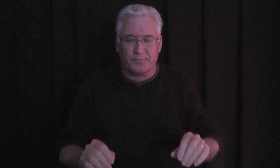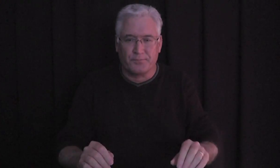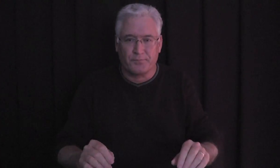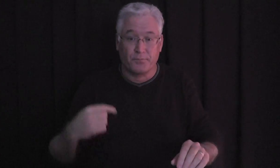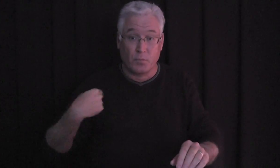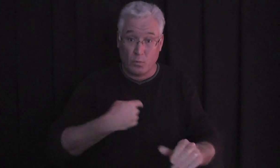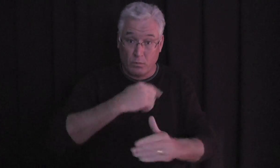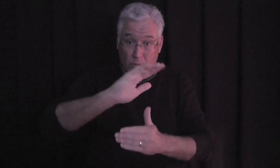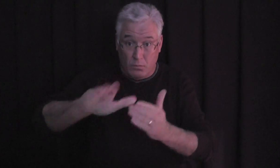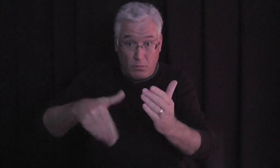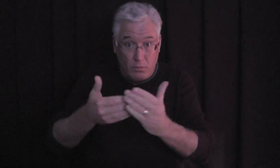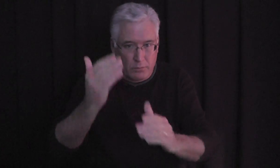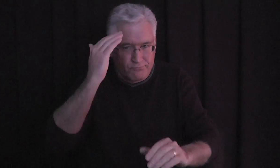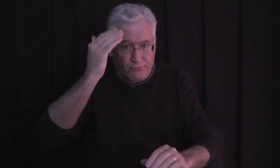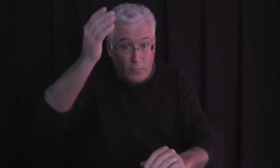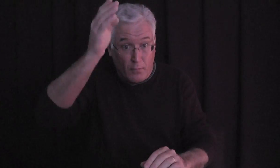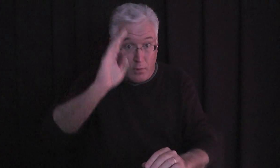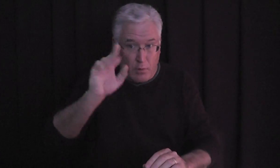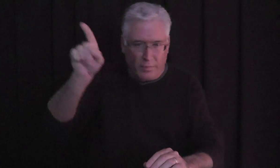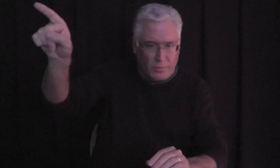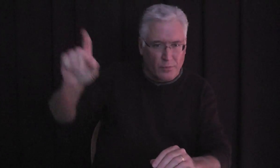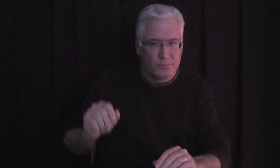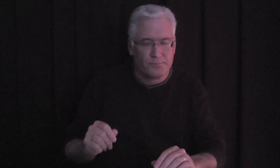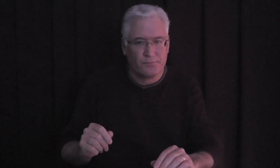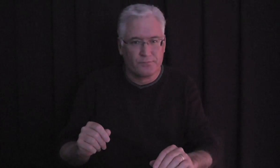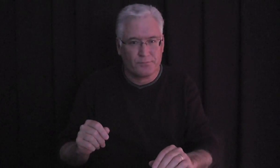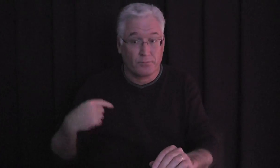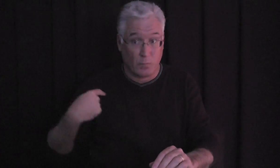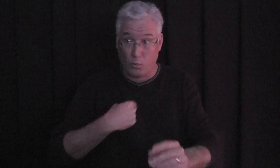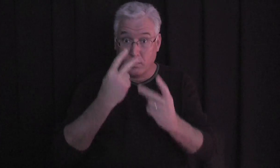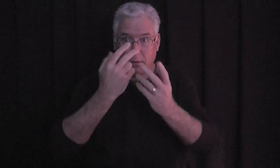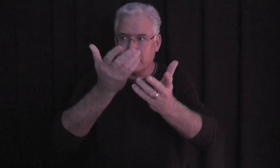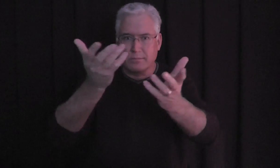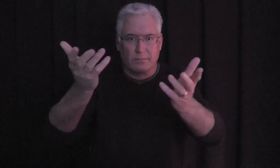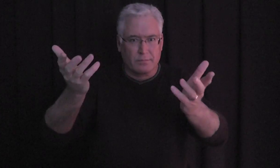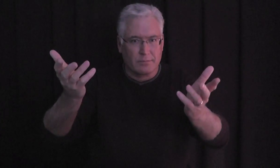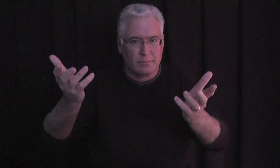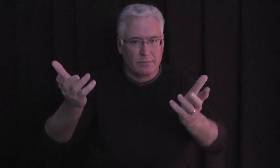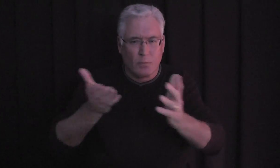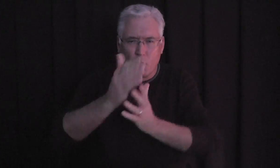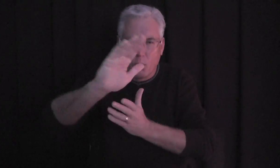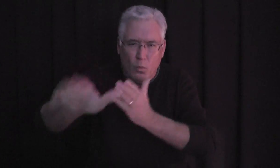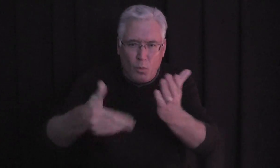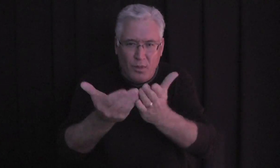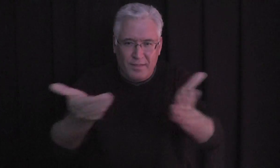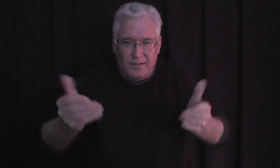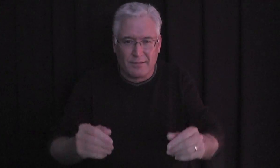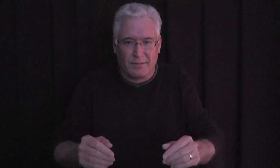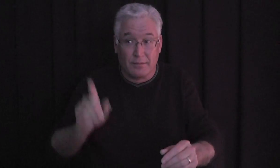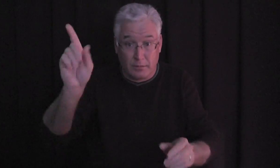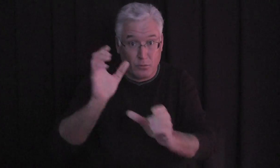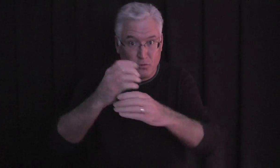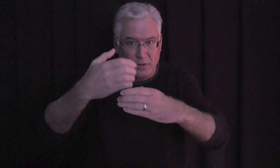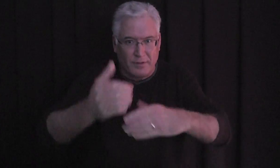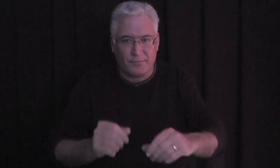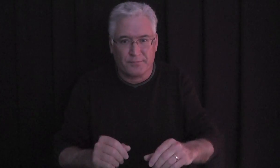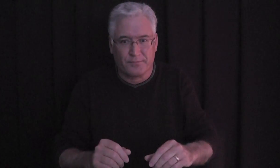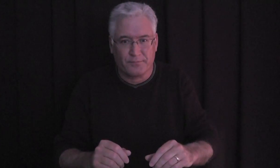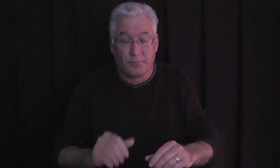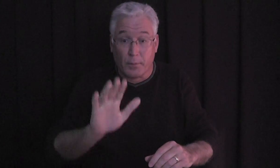No person. We all know that God is there. We can see it through the things around us, through all things, all